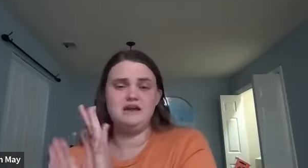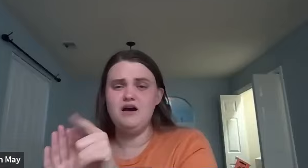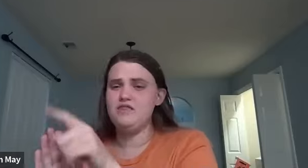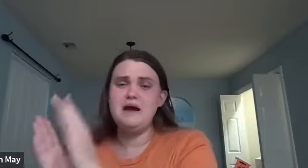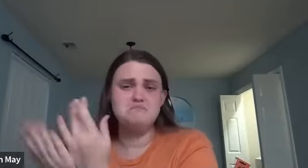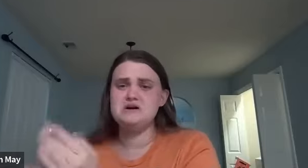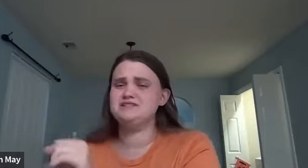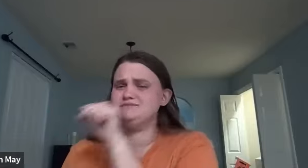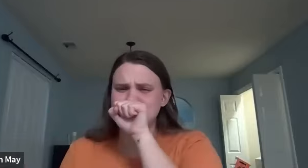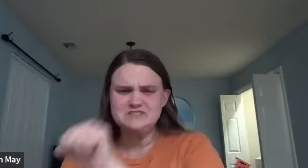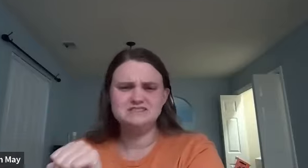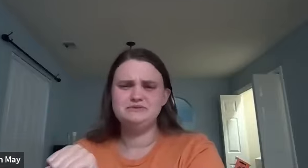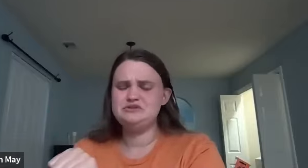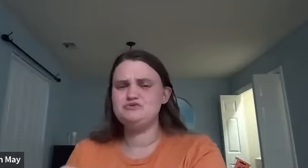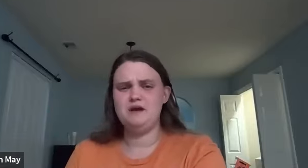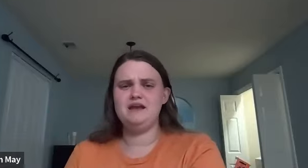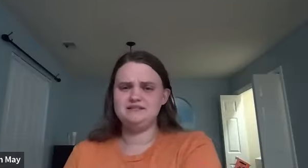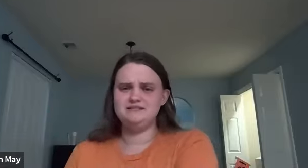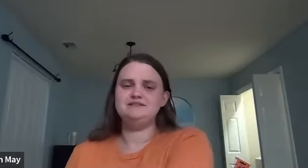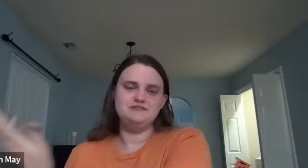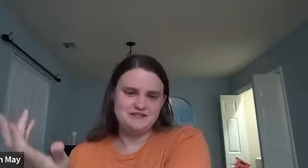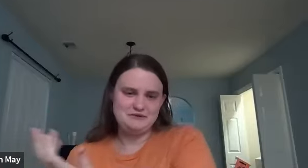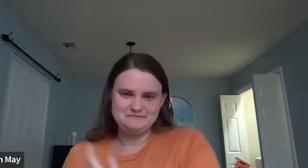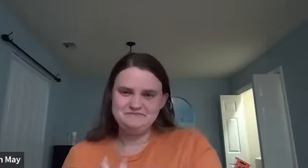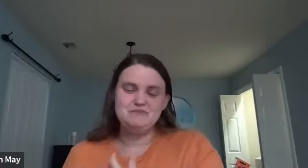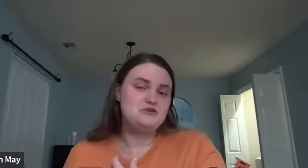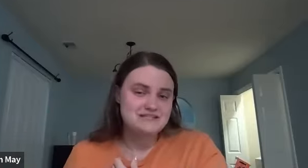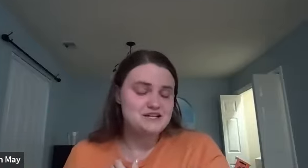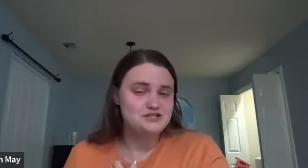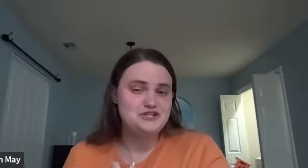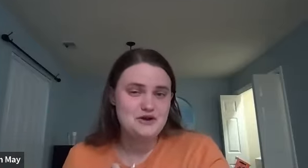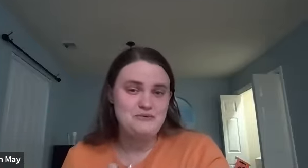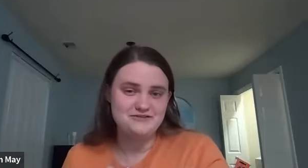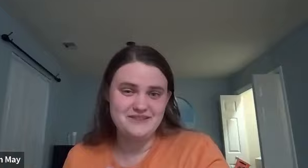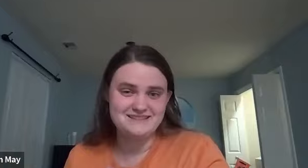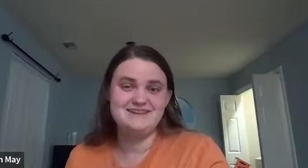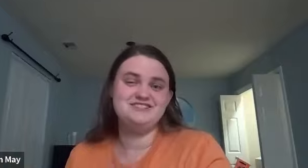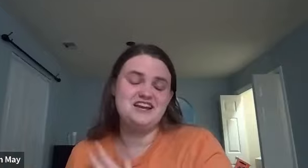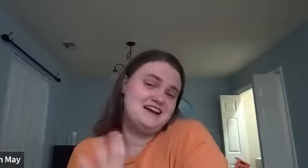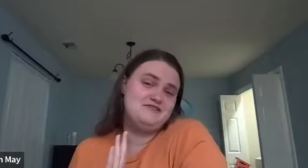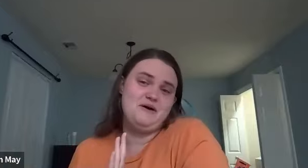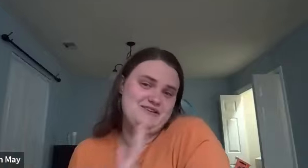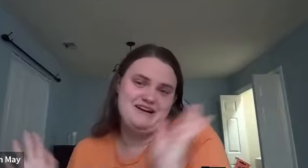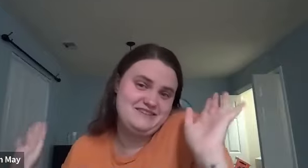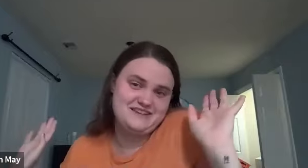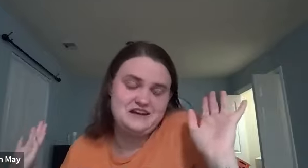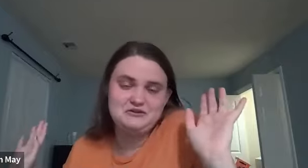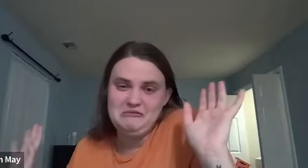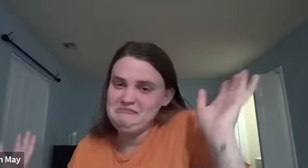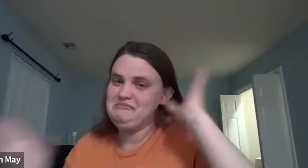oh, that book just was great. So, but there is actually no word for that sign, which I don't know. I think that's kind of cool.